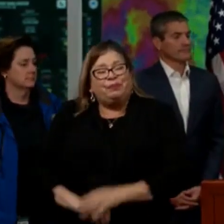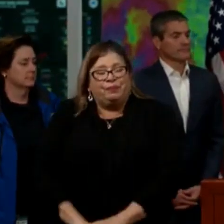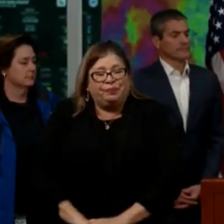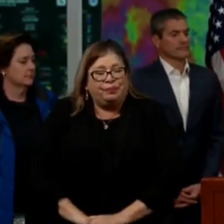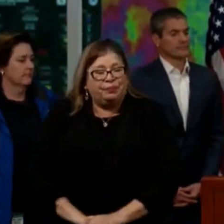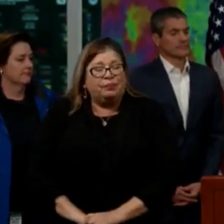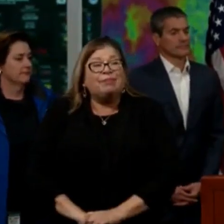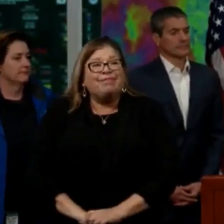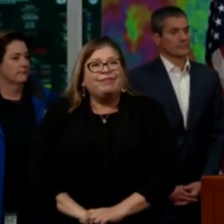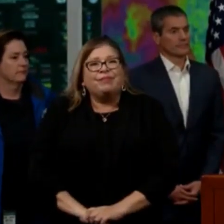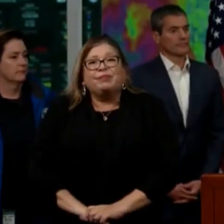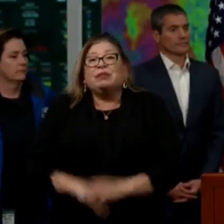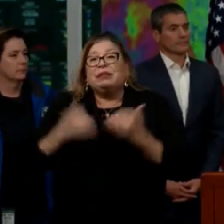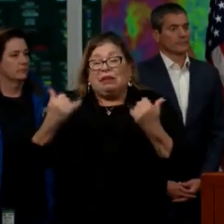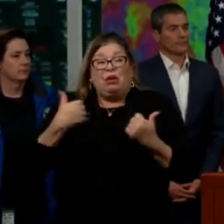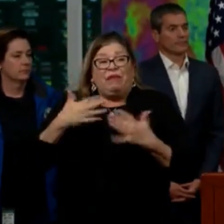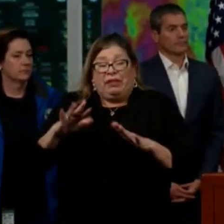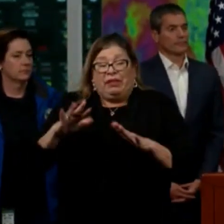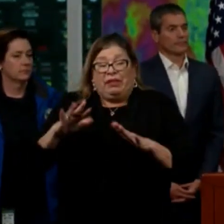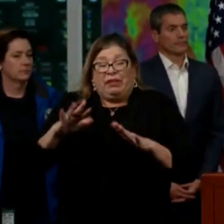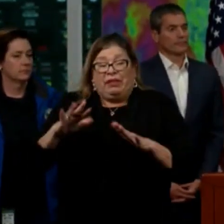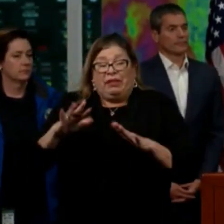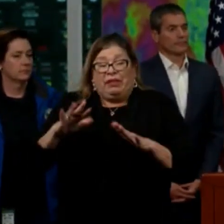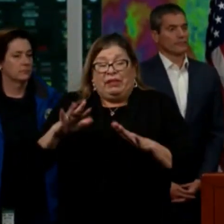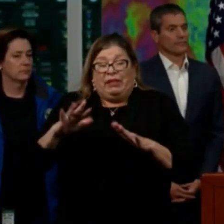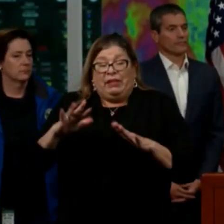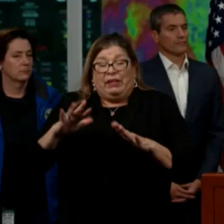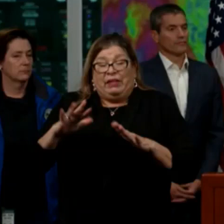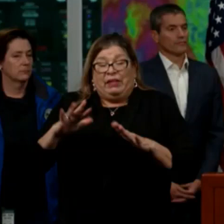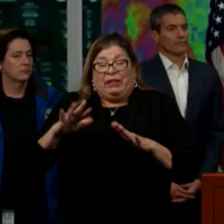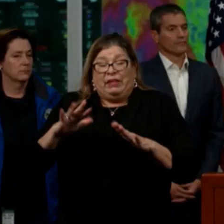Now we'd like to open it up to questions.